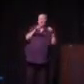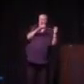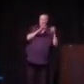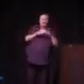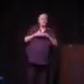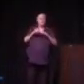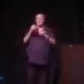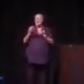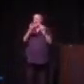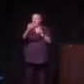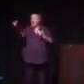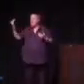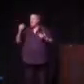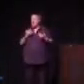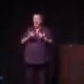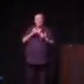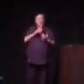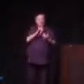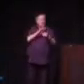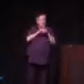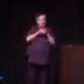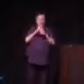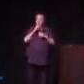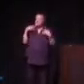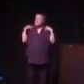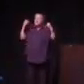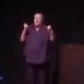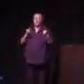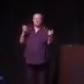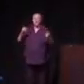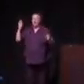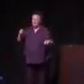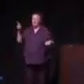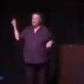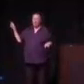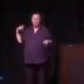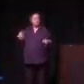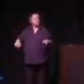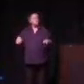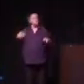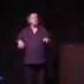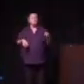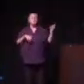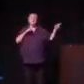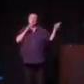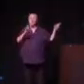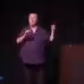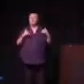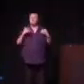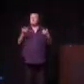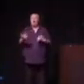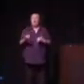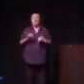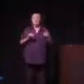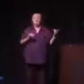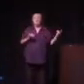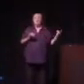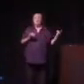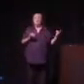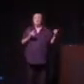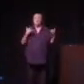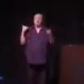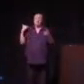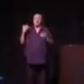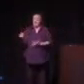locally. It was really courageous stuff going on out there. Anyway, where we are right now is this fire has